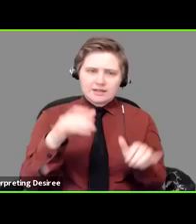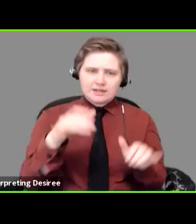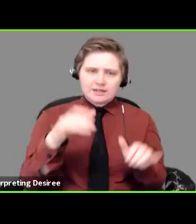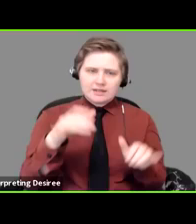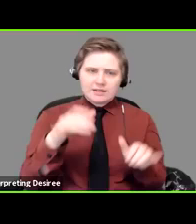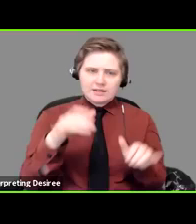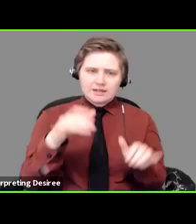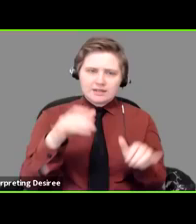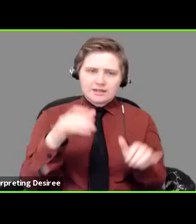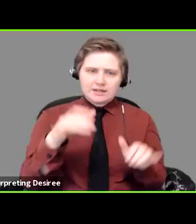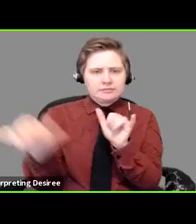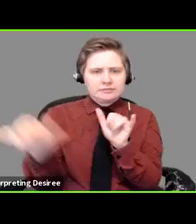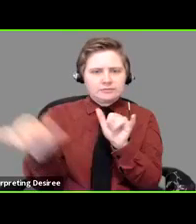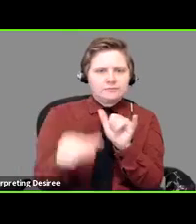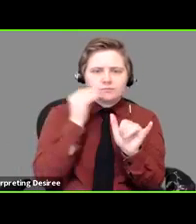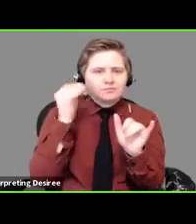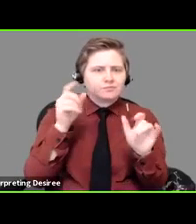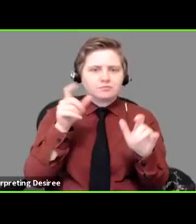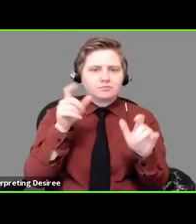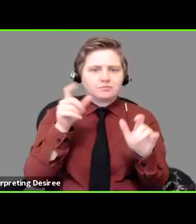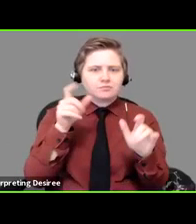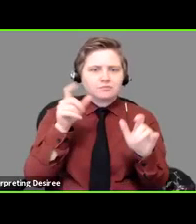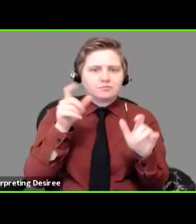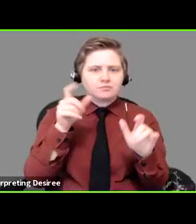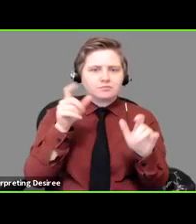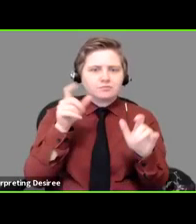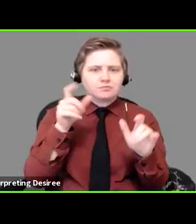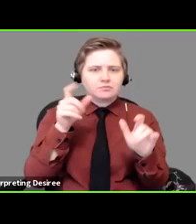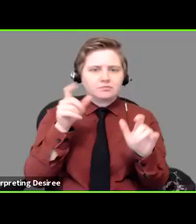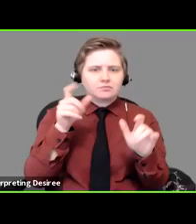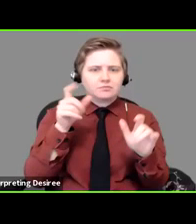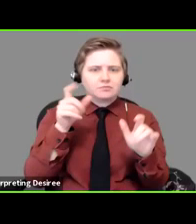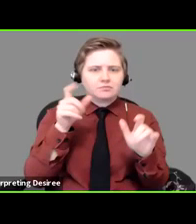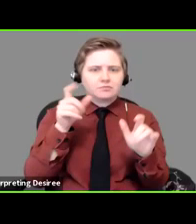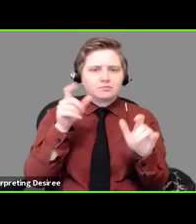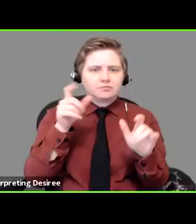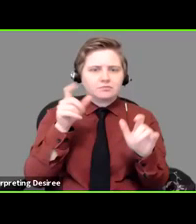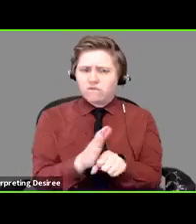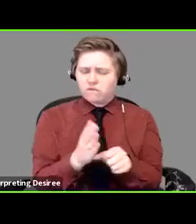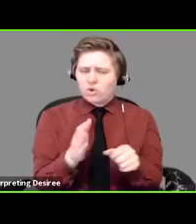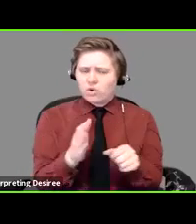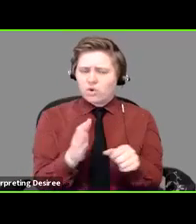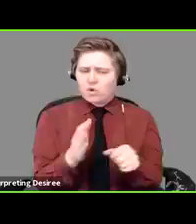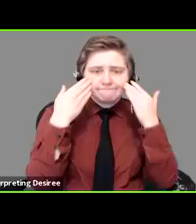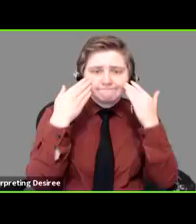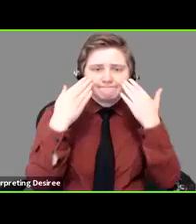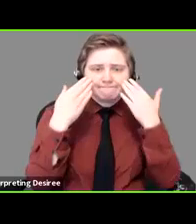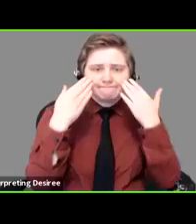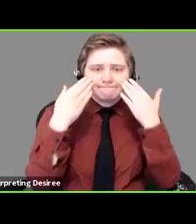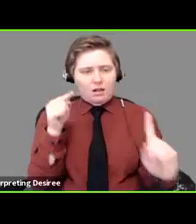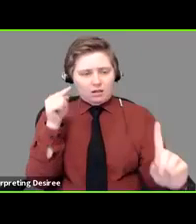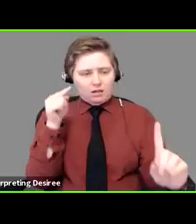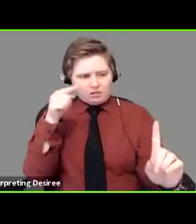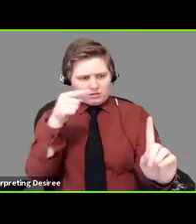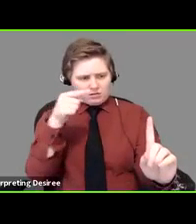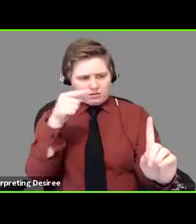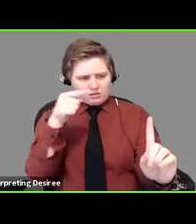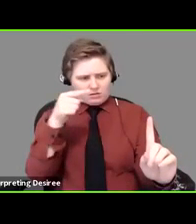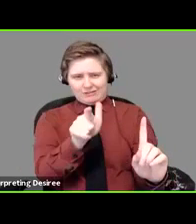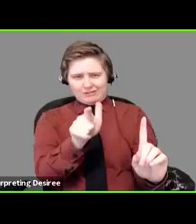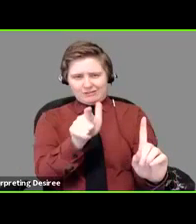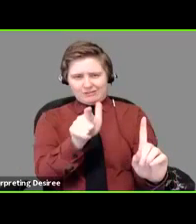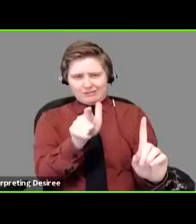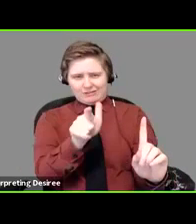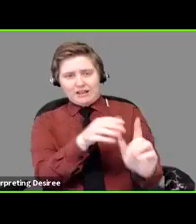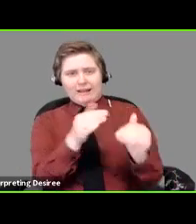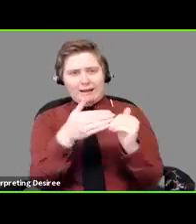We can start doing some things, but again, don't know if that's going to be lifted fully. But as we move towards that date, and again, after